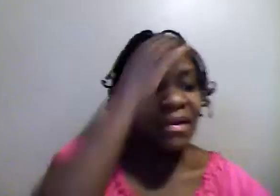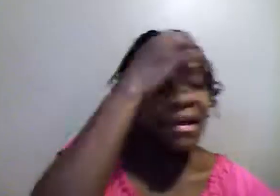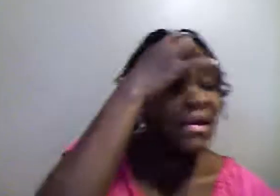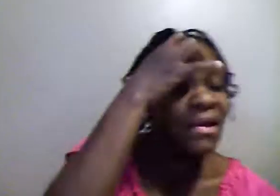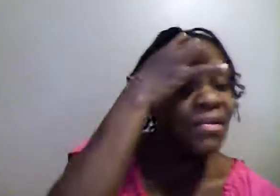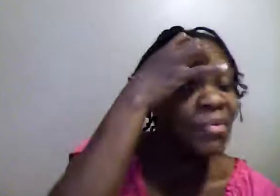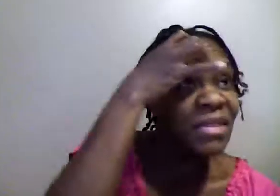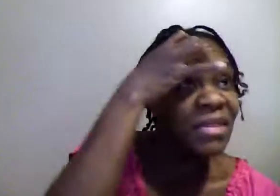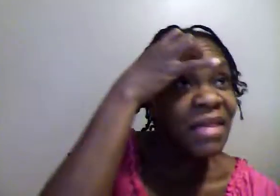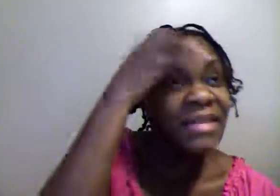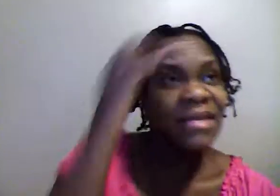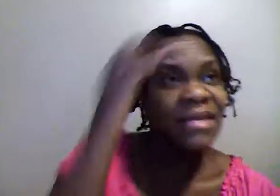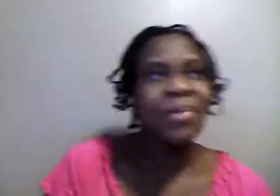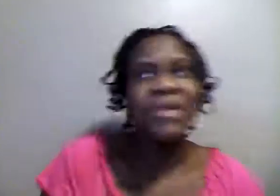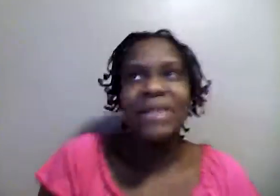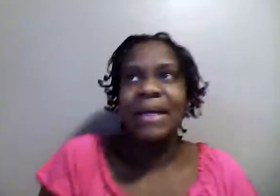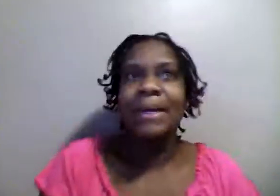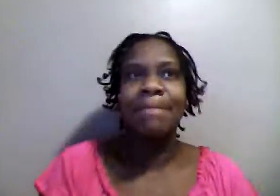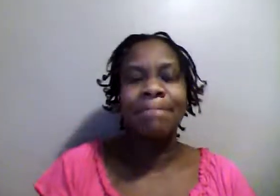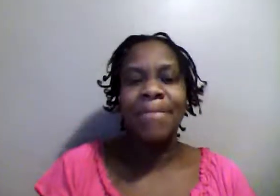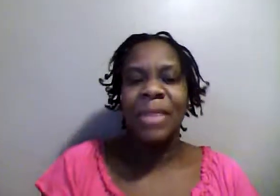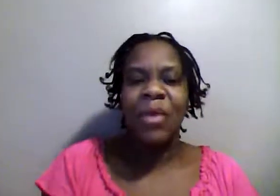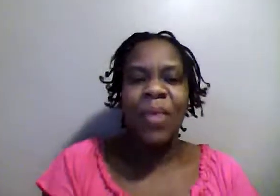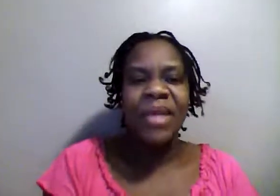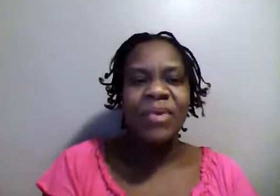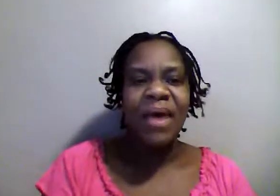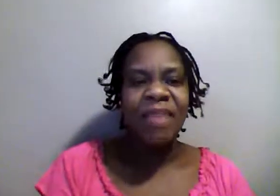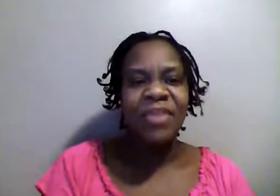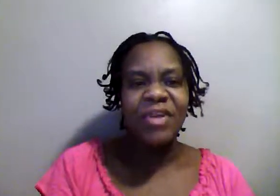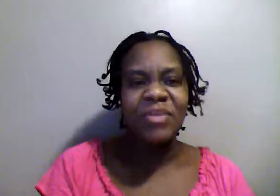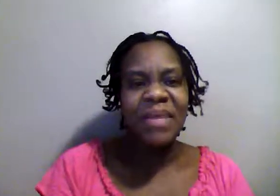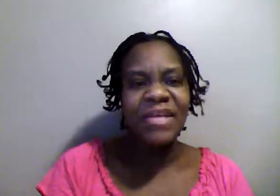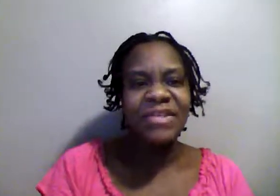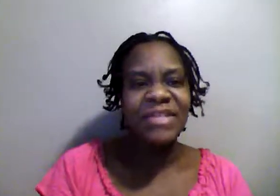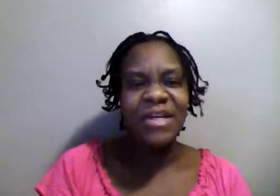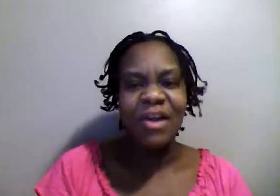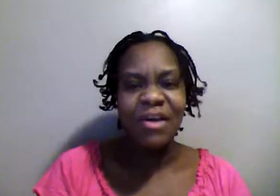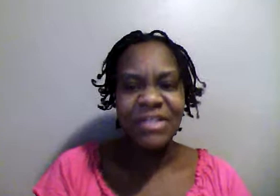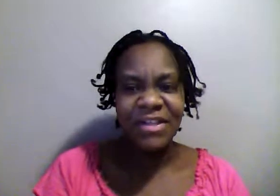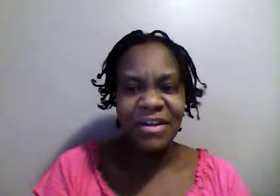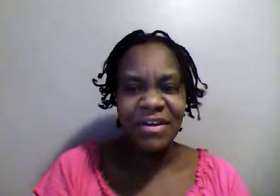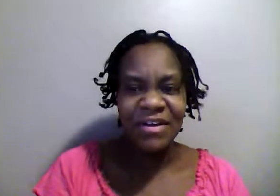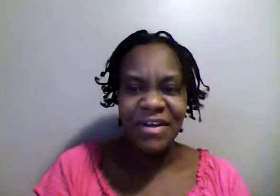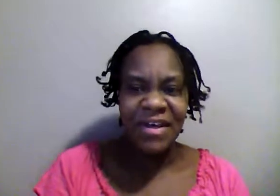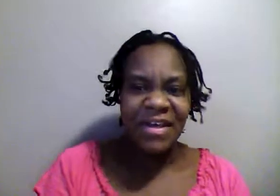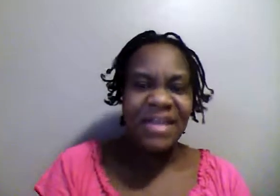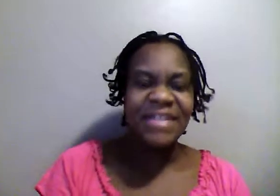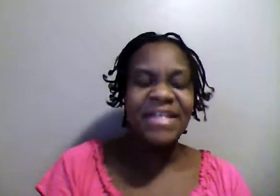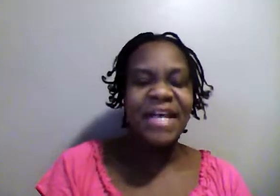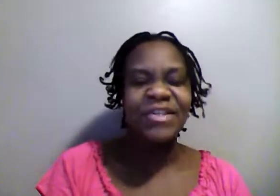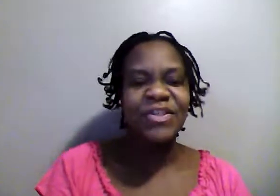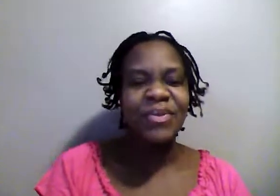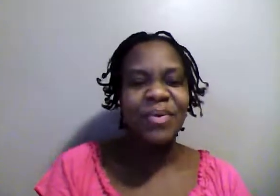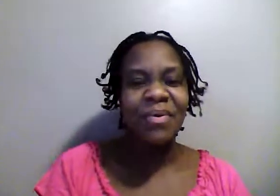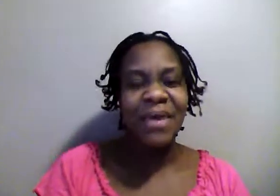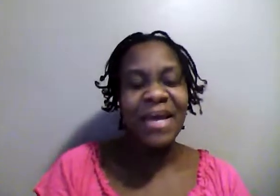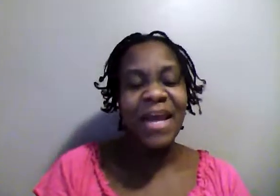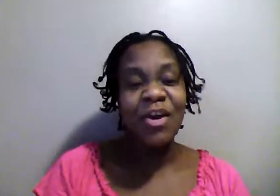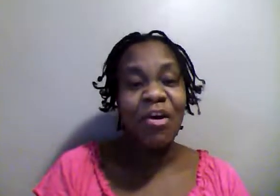Not only that, but when you have your tomatoes in cluster, it tends to encourage